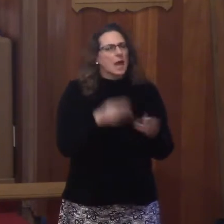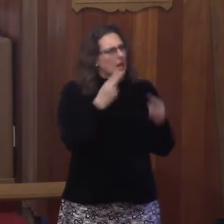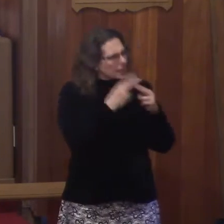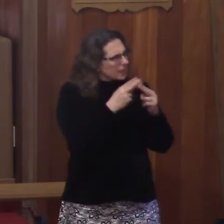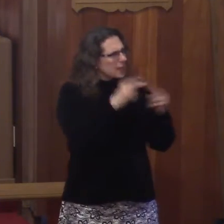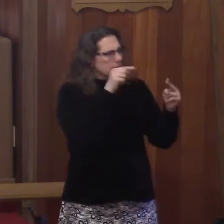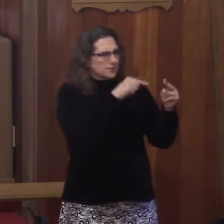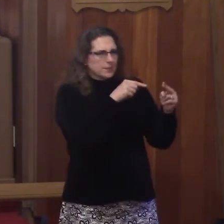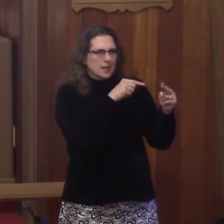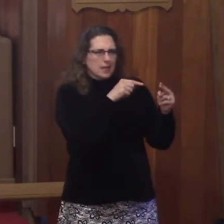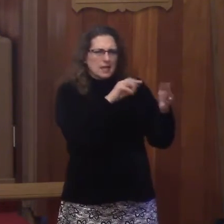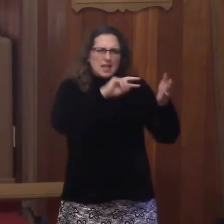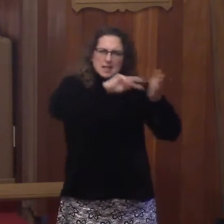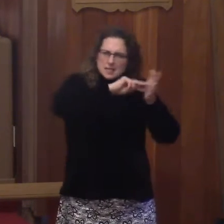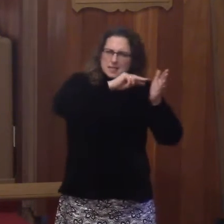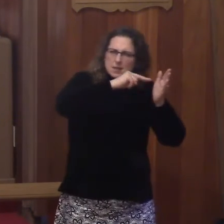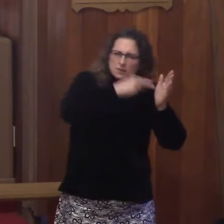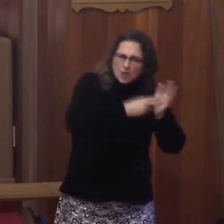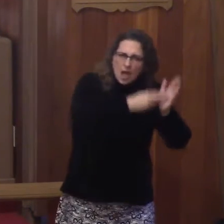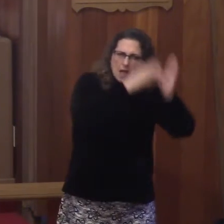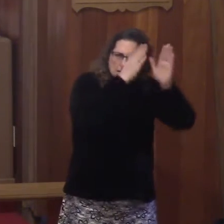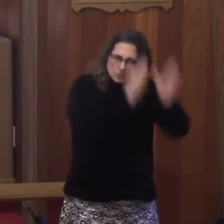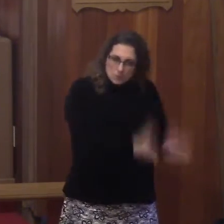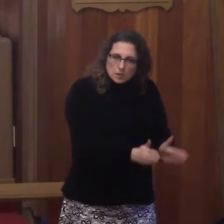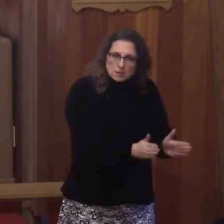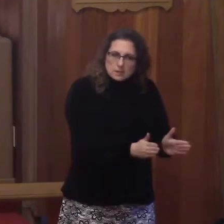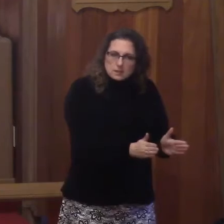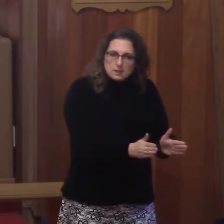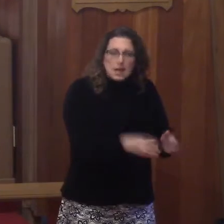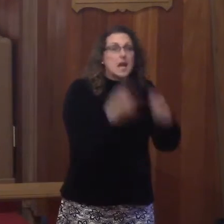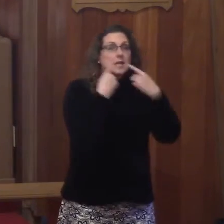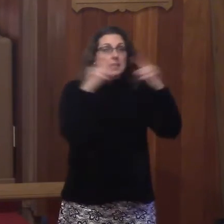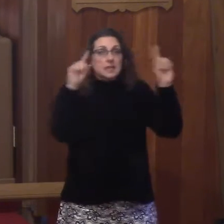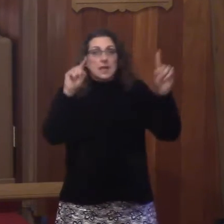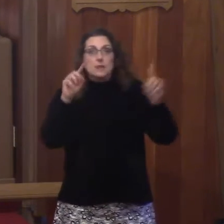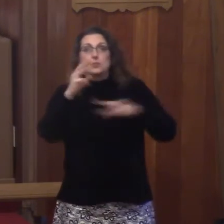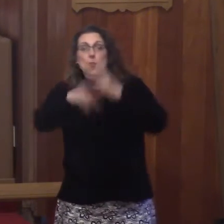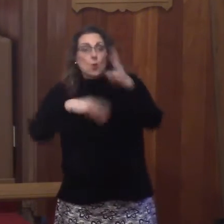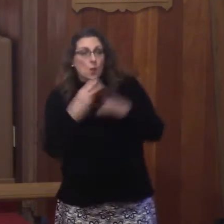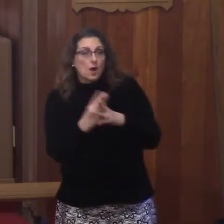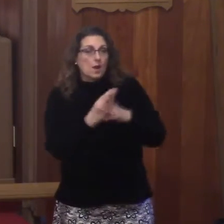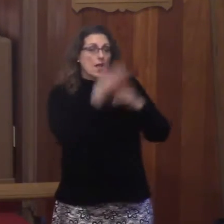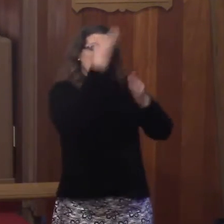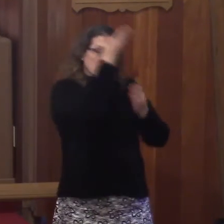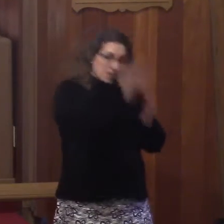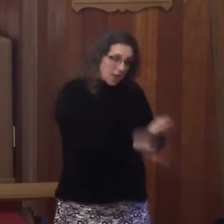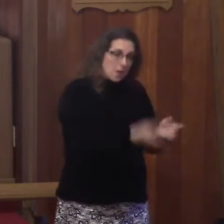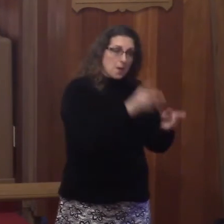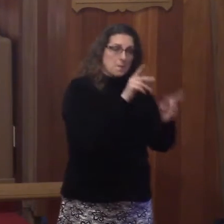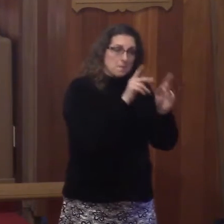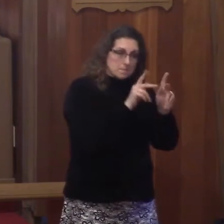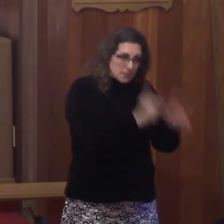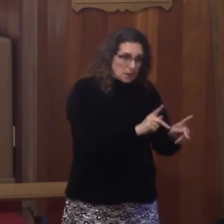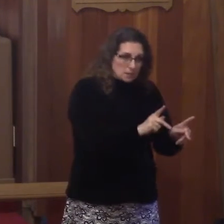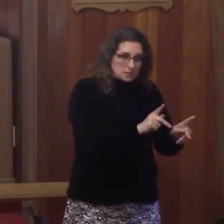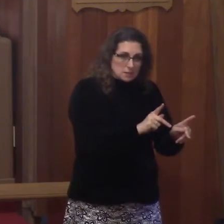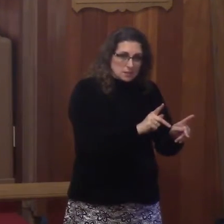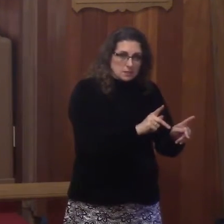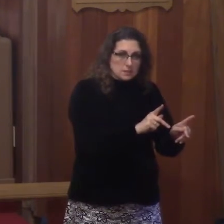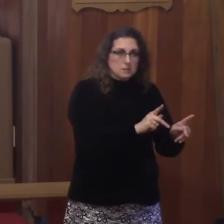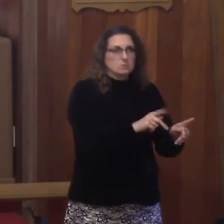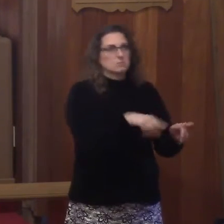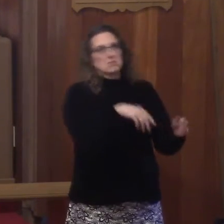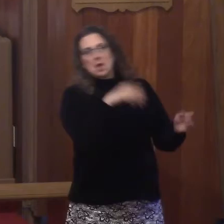name defines the person and declares to the world that person's purpose in life.